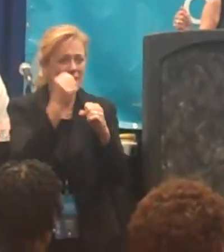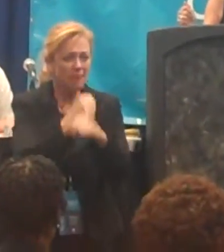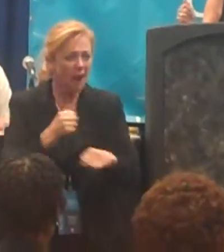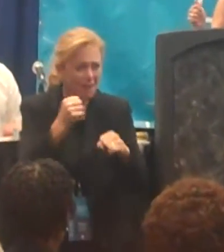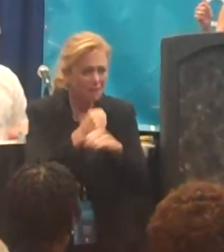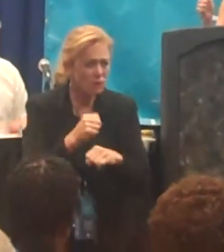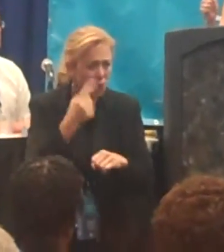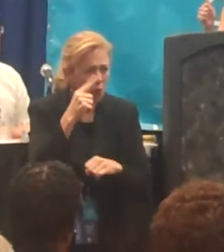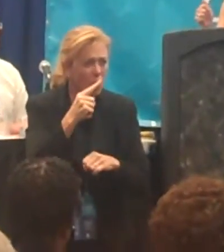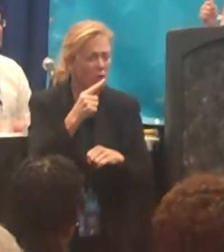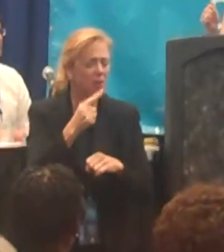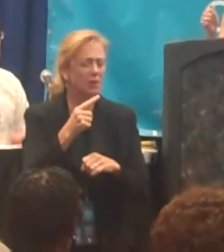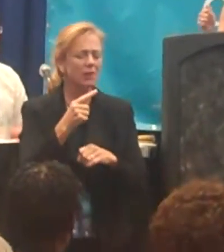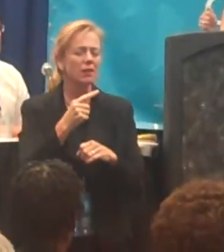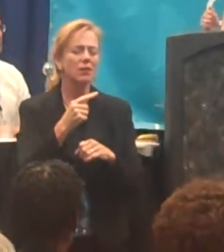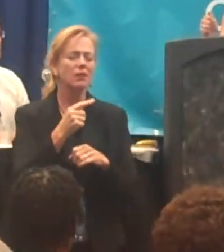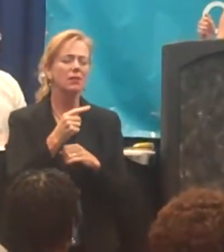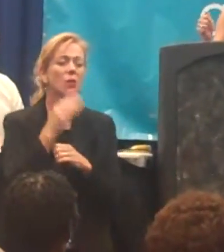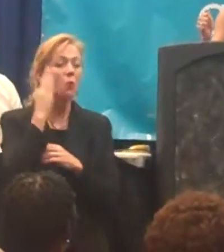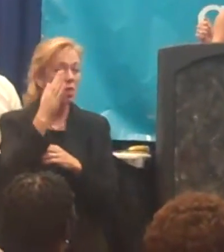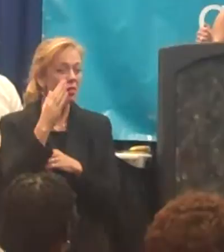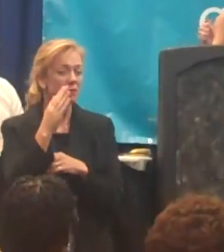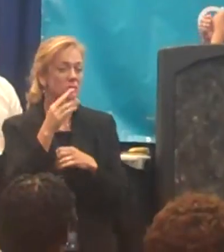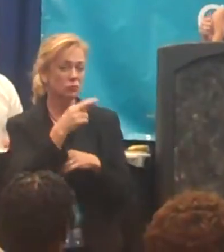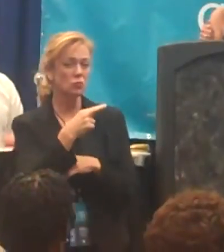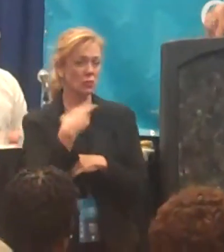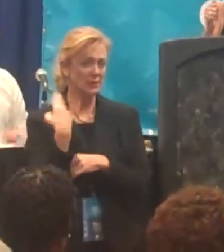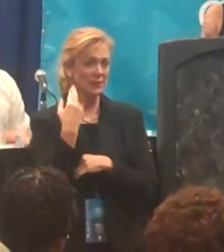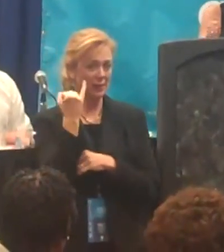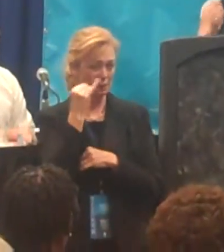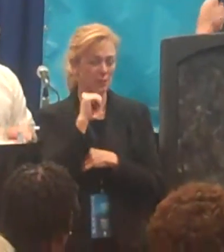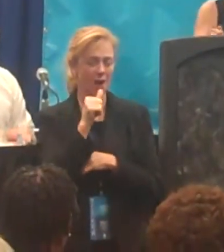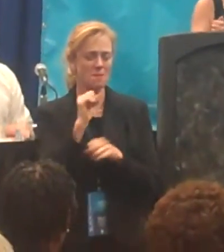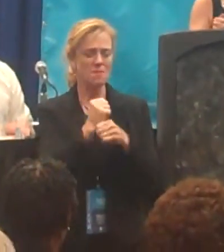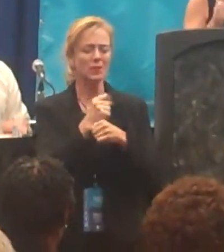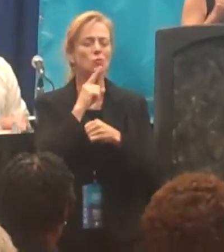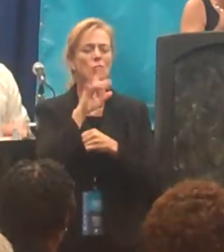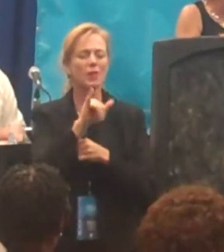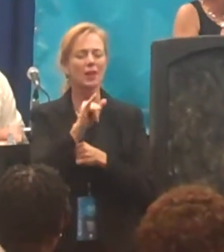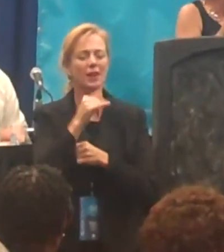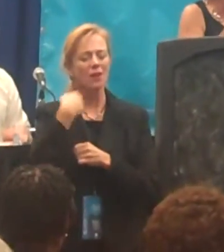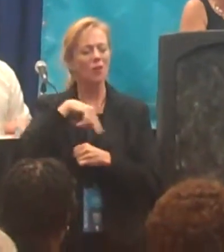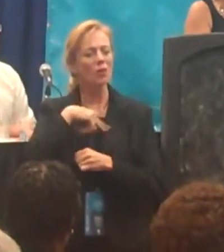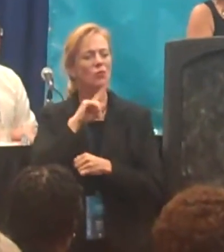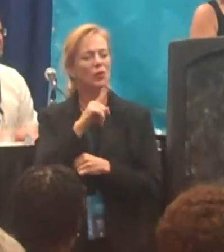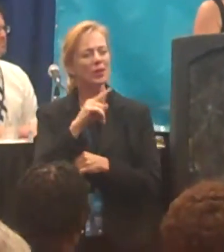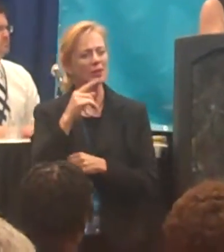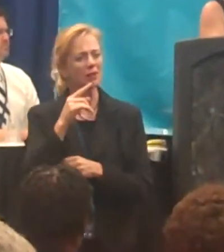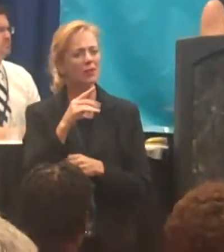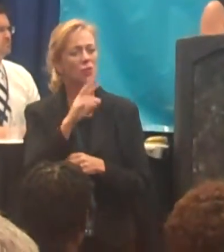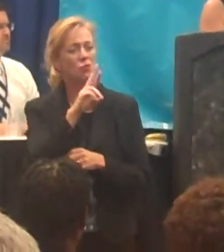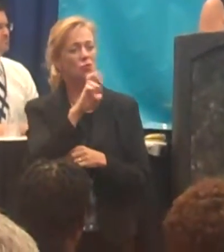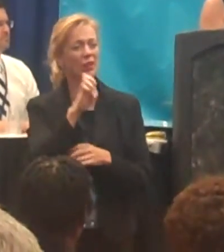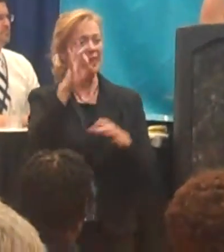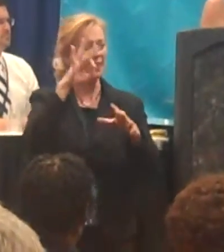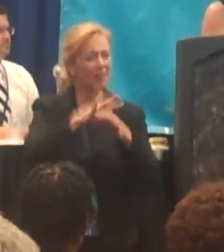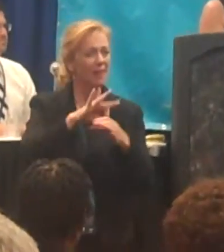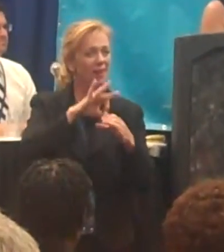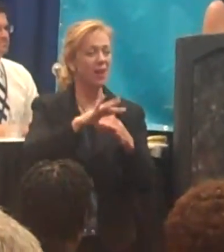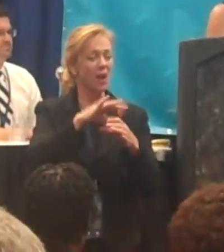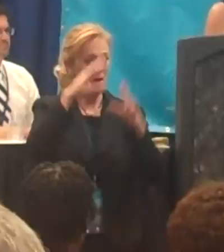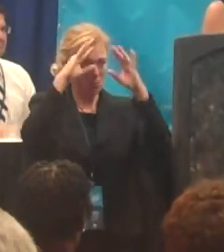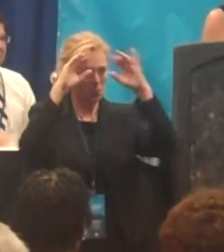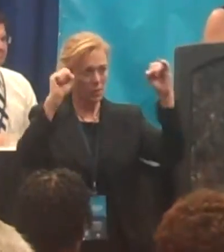fight for, are at risk if we don't make sure that we re-elect President